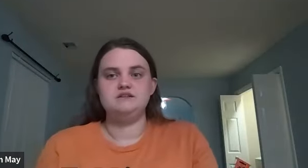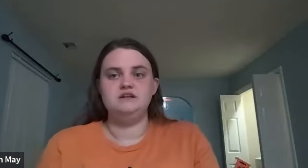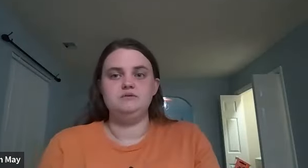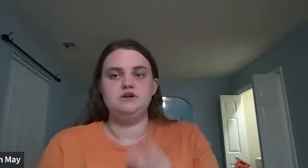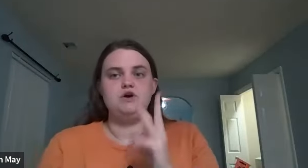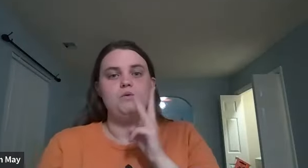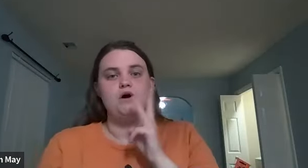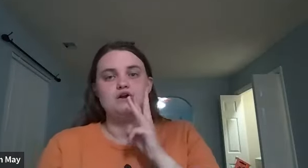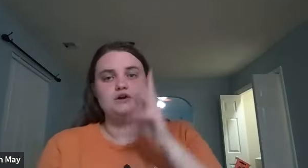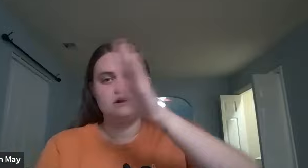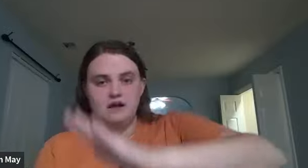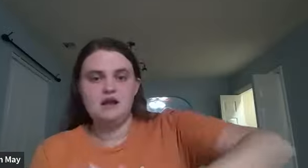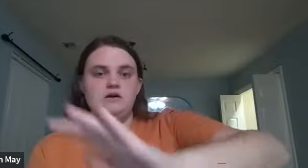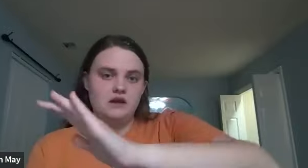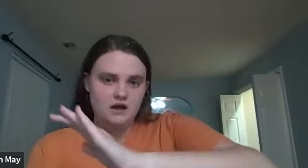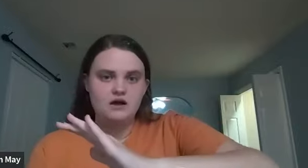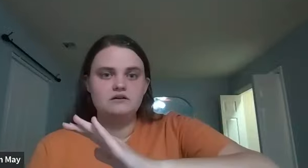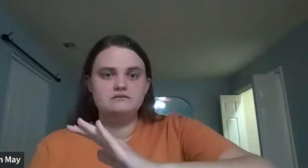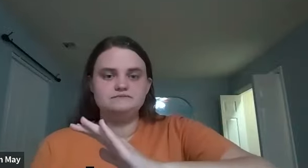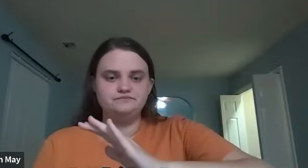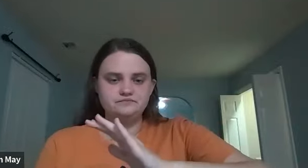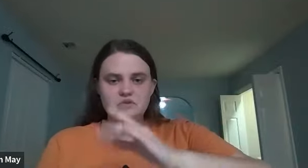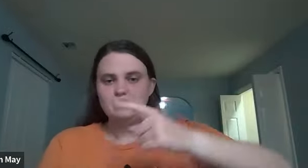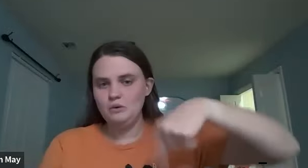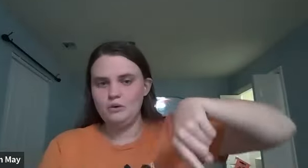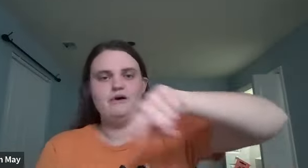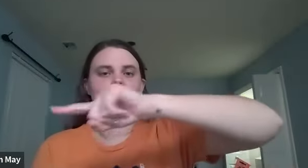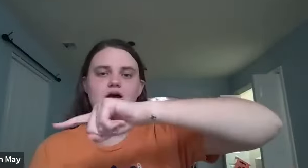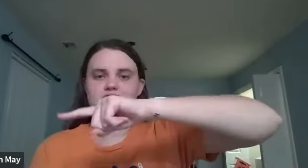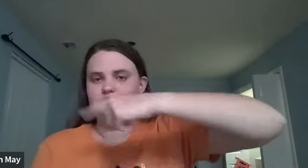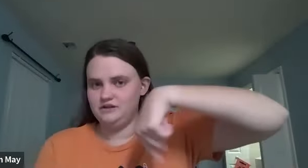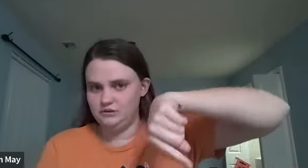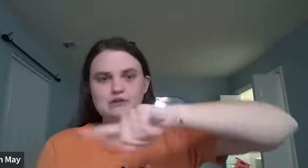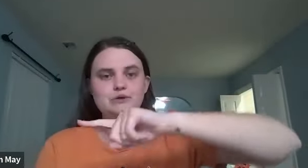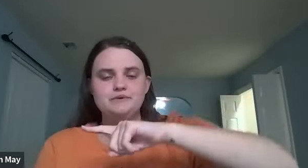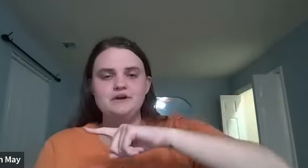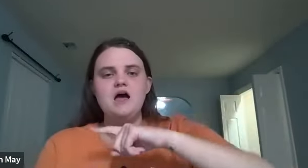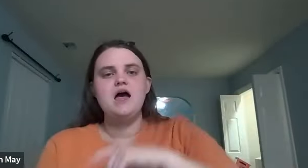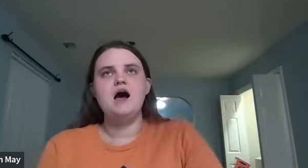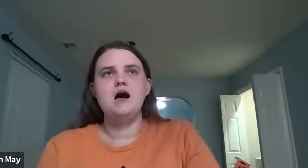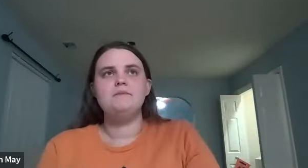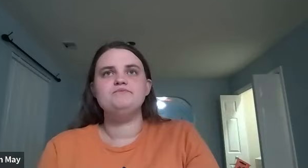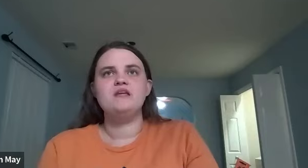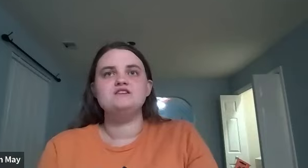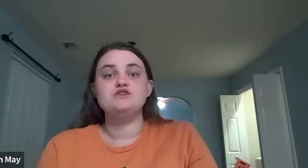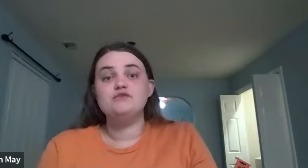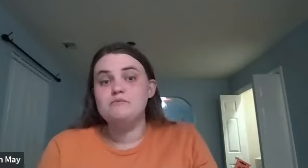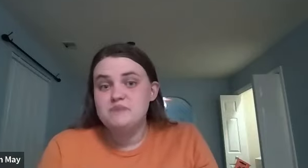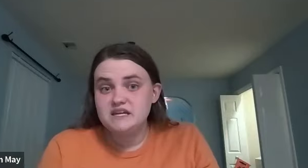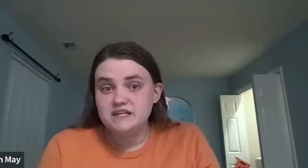you would go water area or pond. You can do a loop. So for beach,